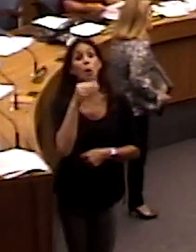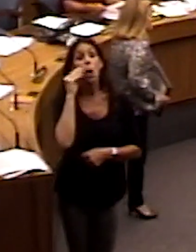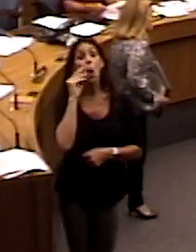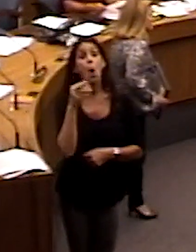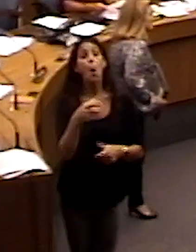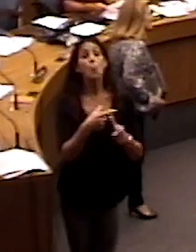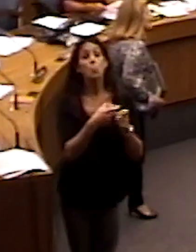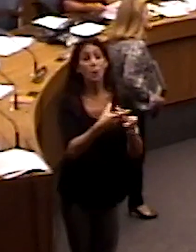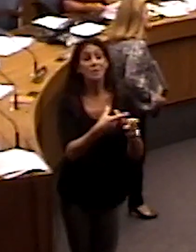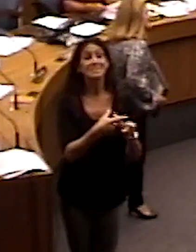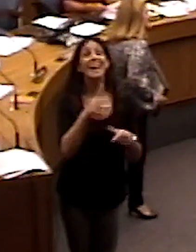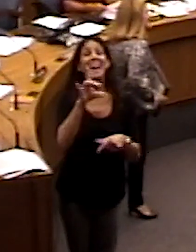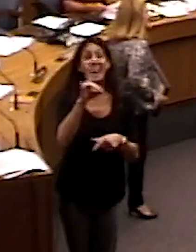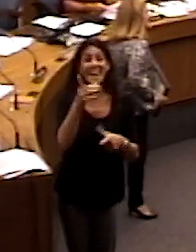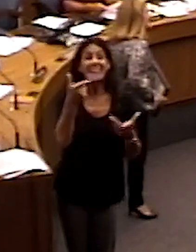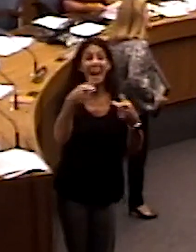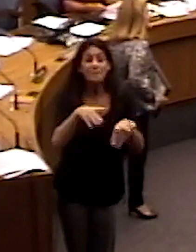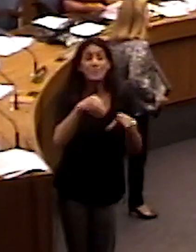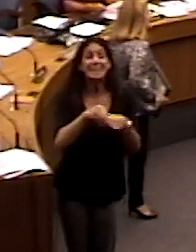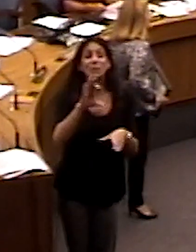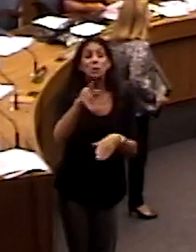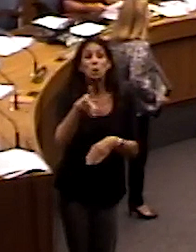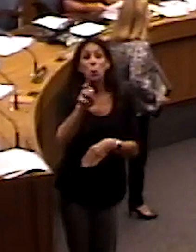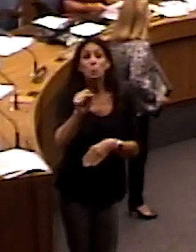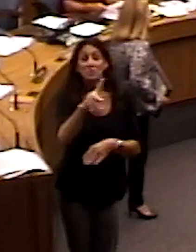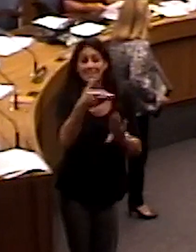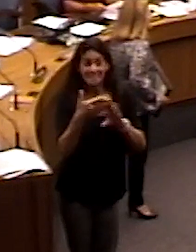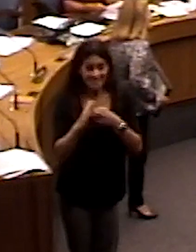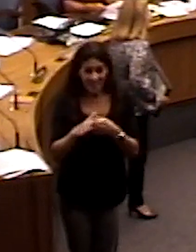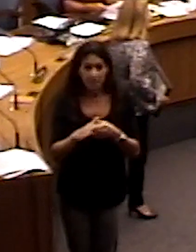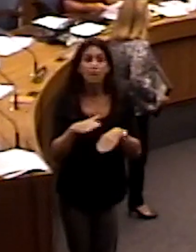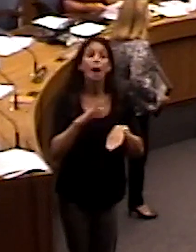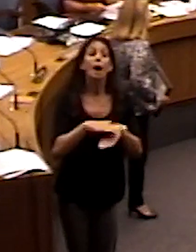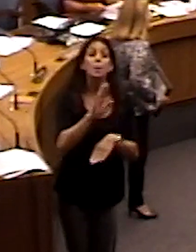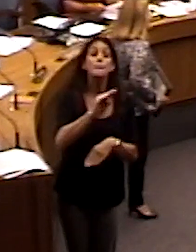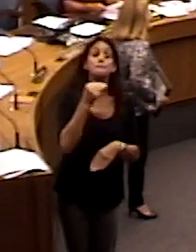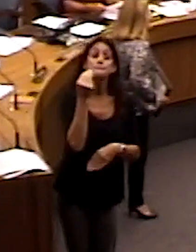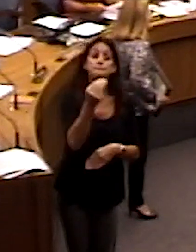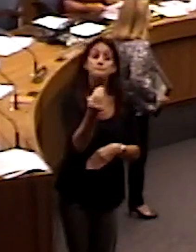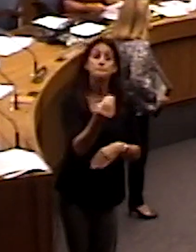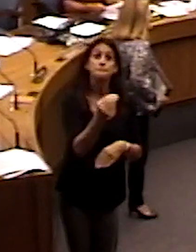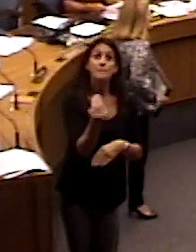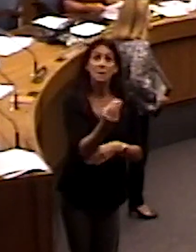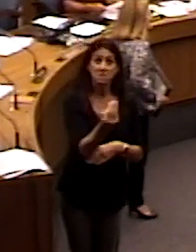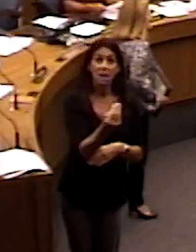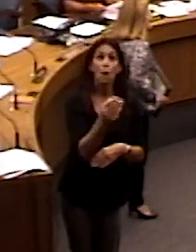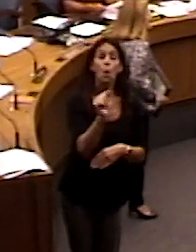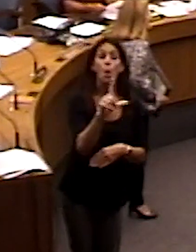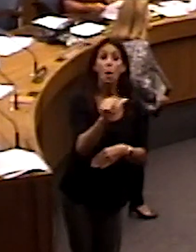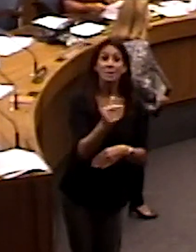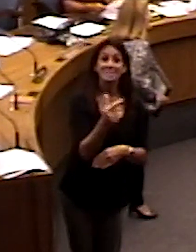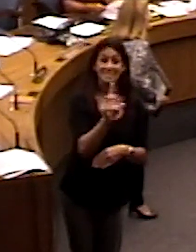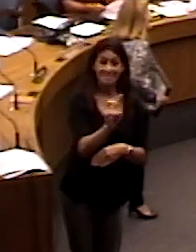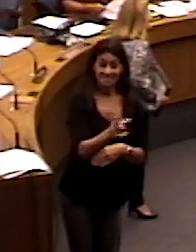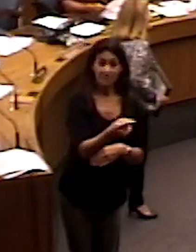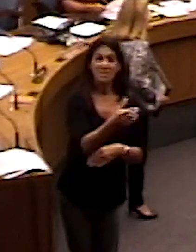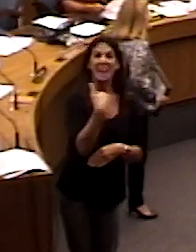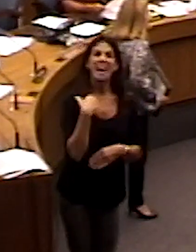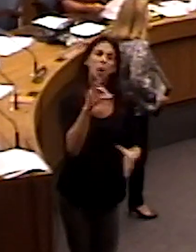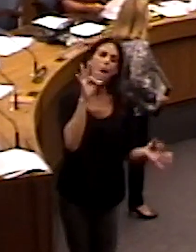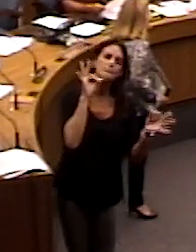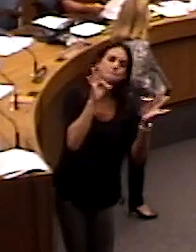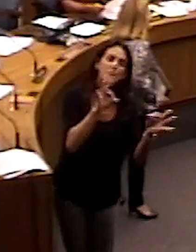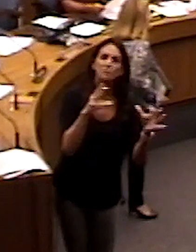were in Cooperstown. You were on fire. On Monday, August 7th, 2023, Stephen pitched a perfect game in the Elite